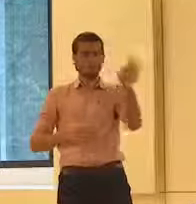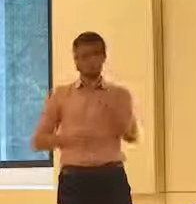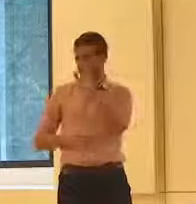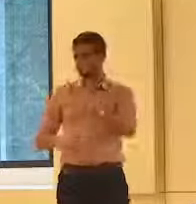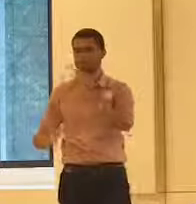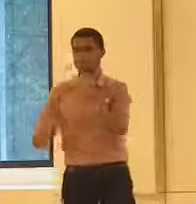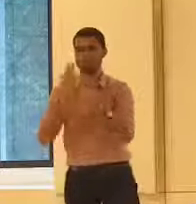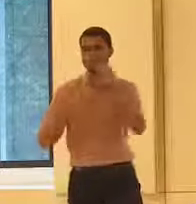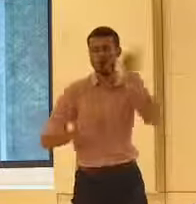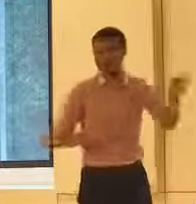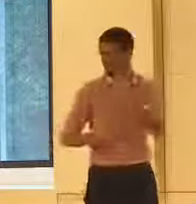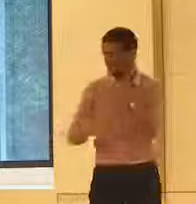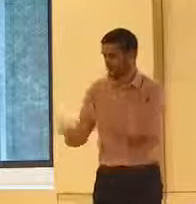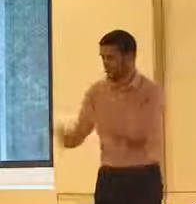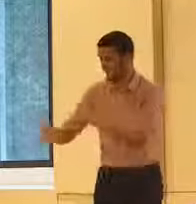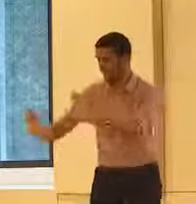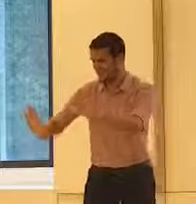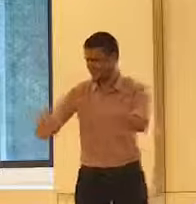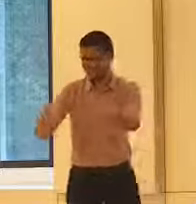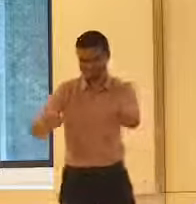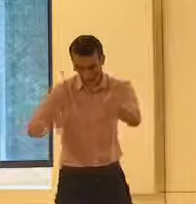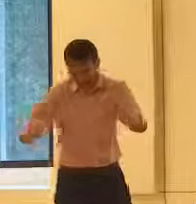I've got 6 questions. Just kidding.